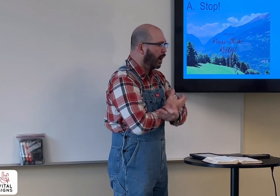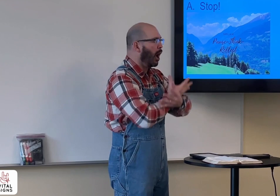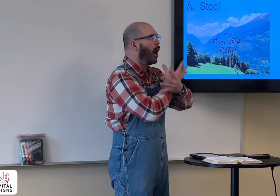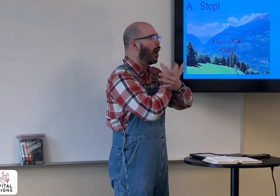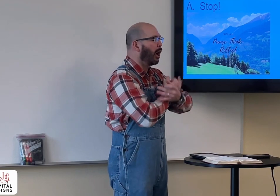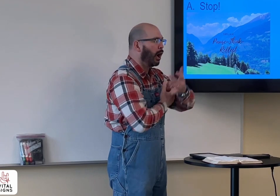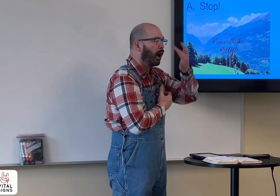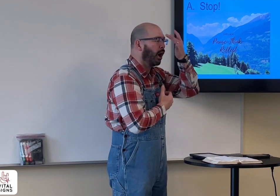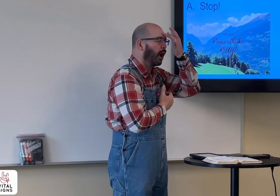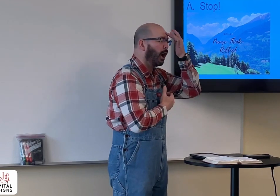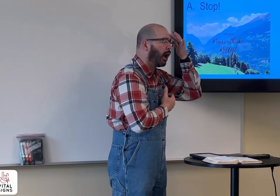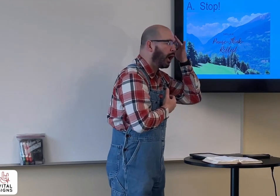and